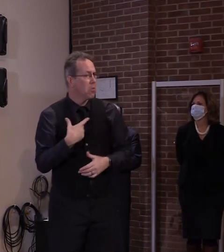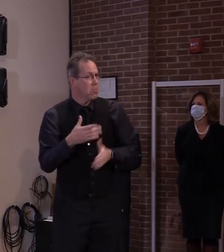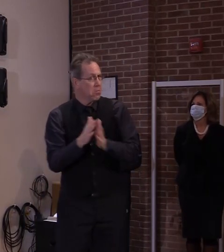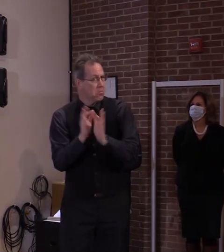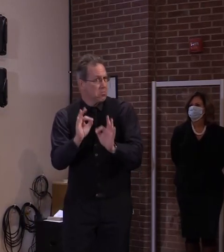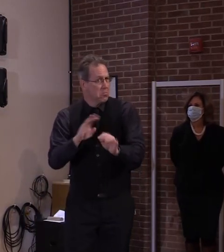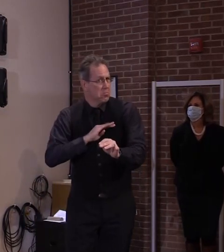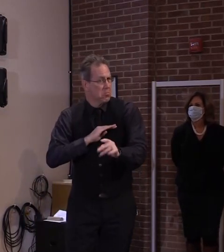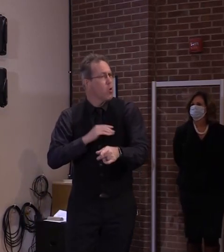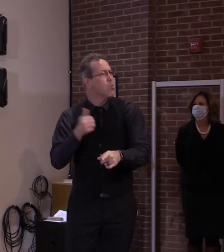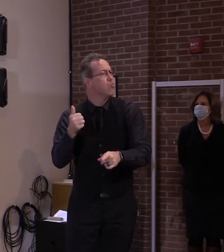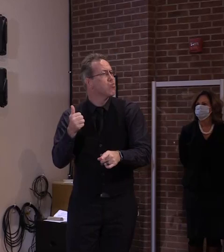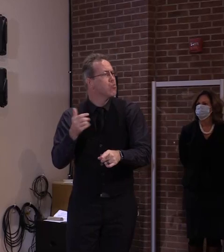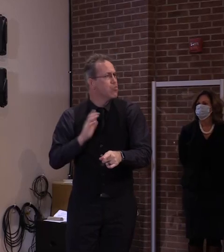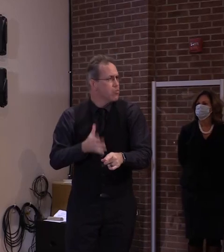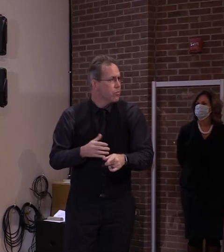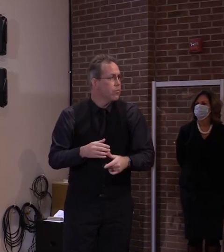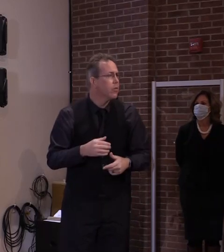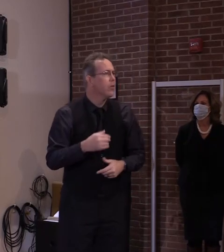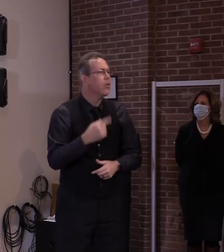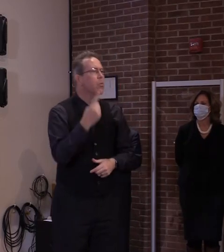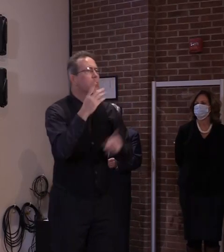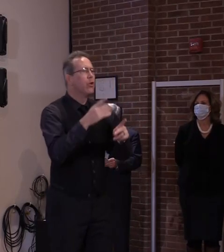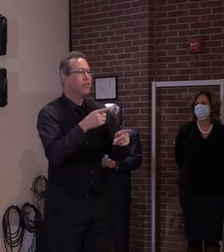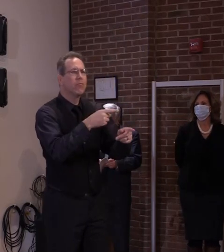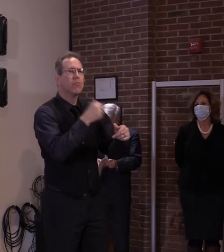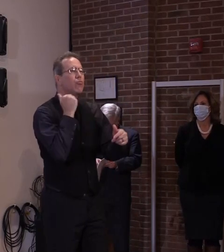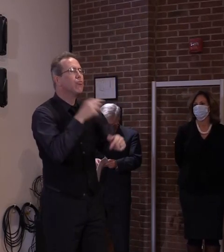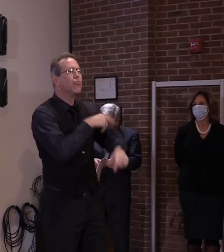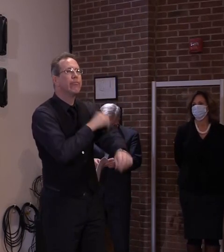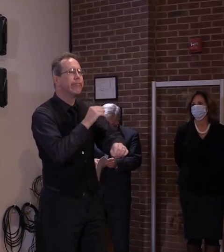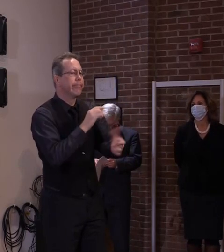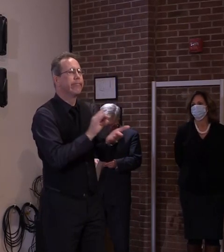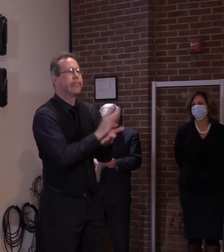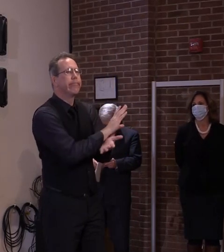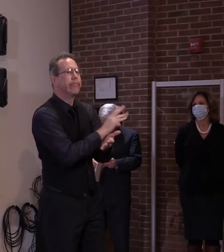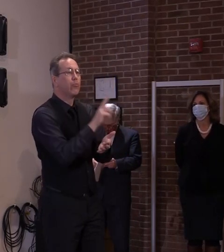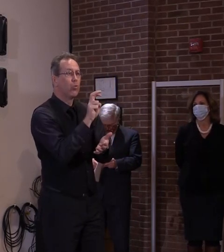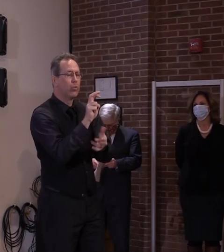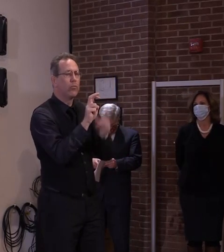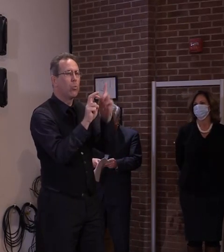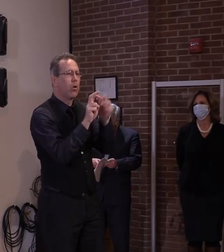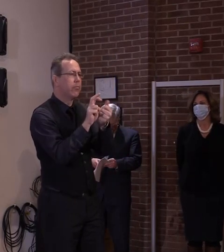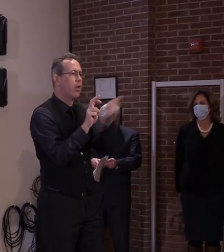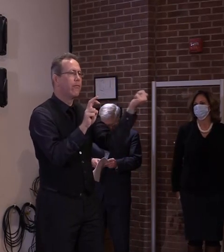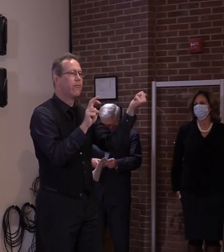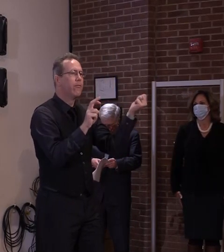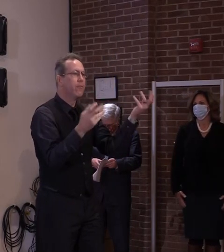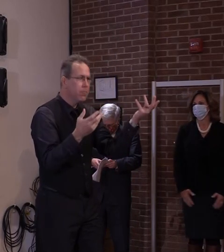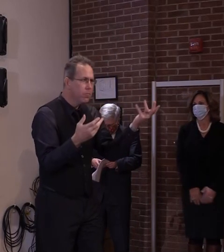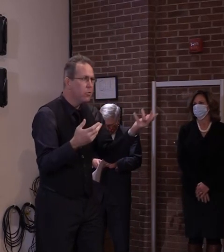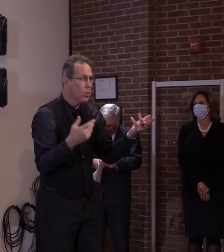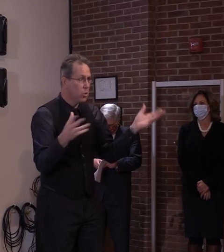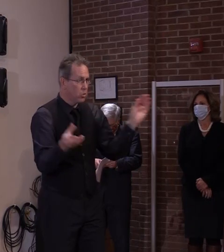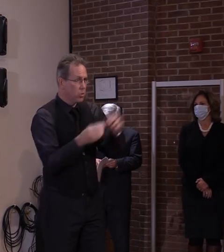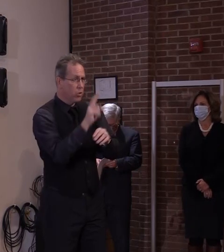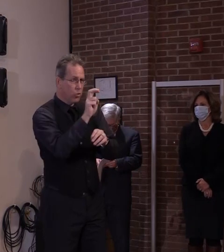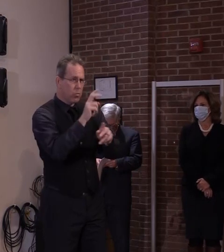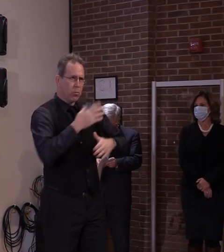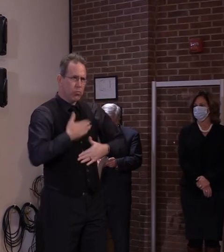away that wasn't vaccinated. And again, they had over 200 people there. So then